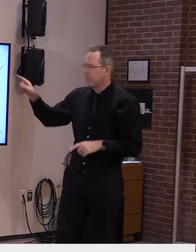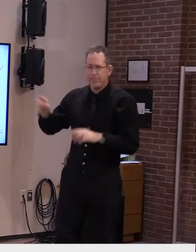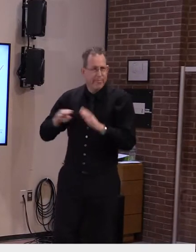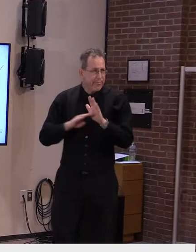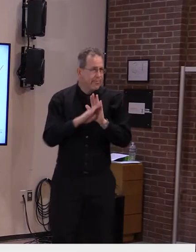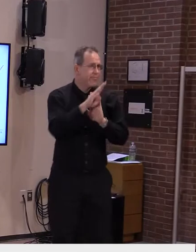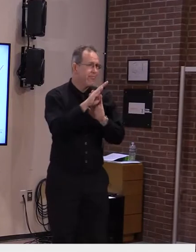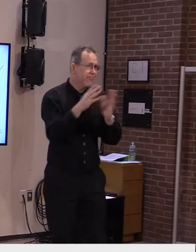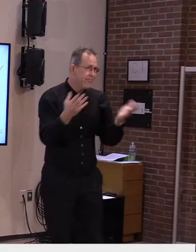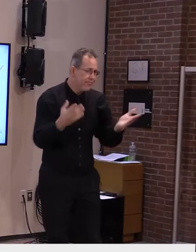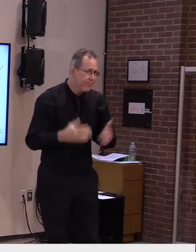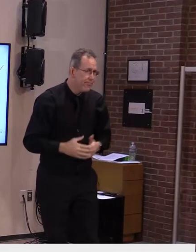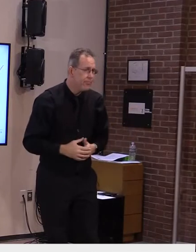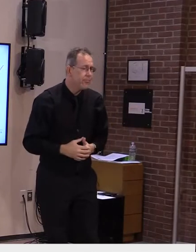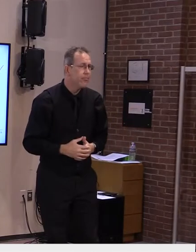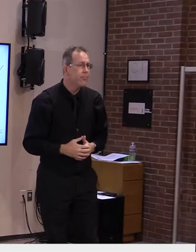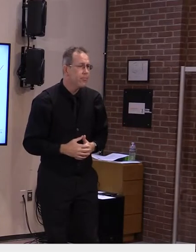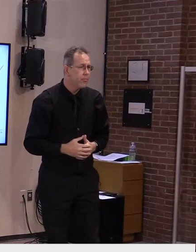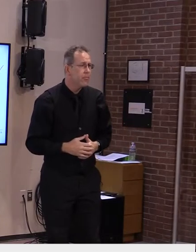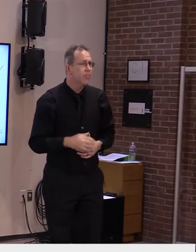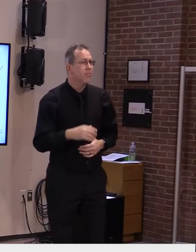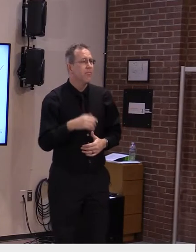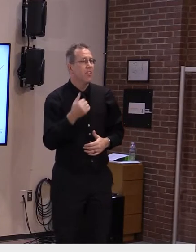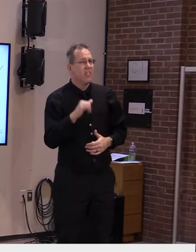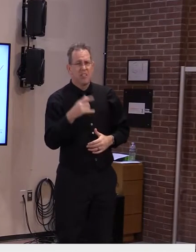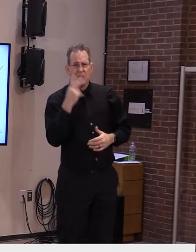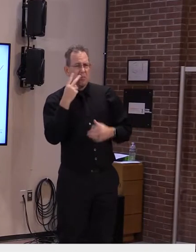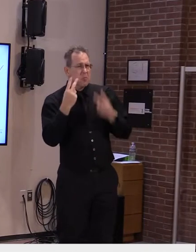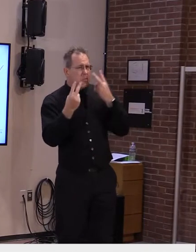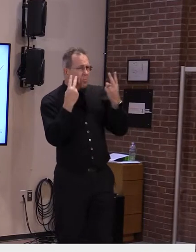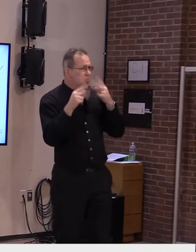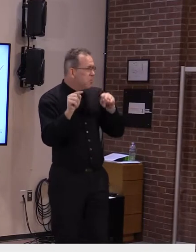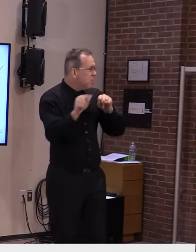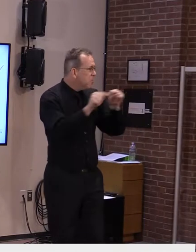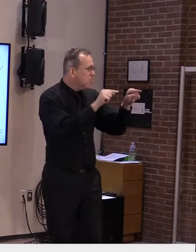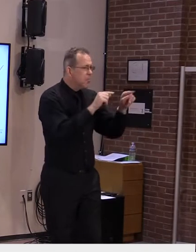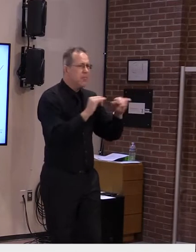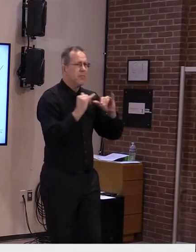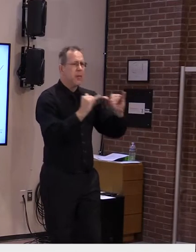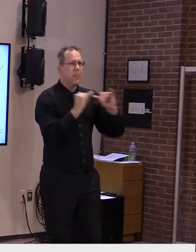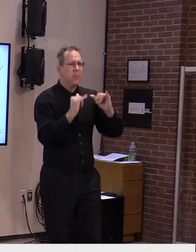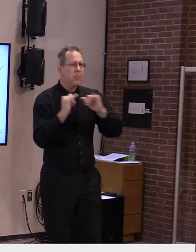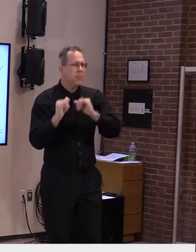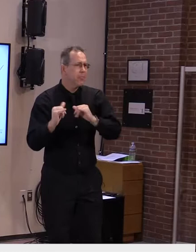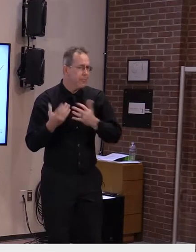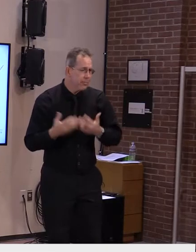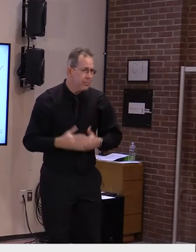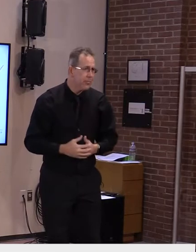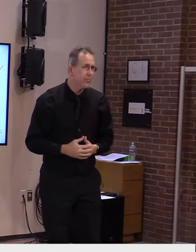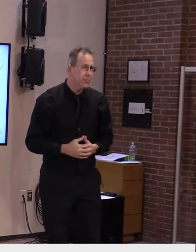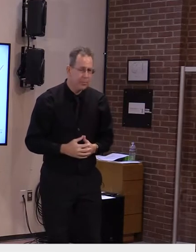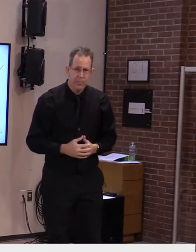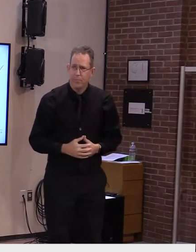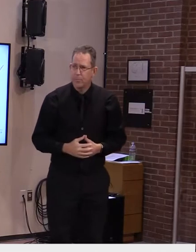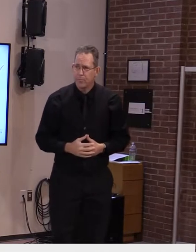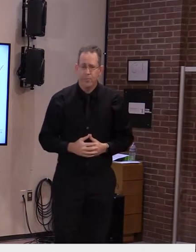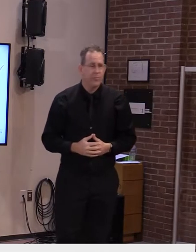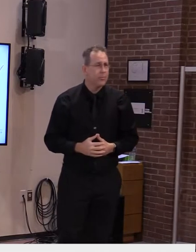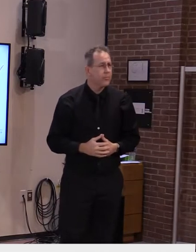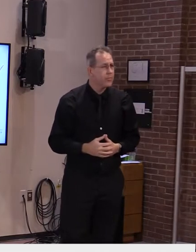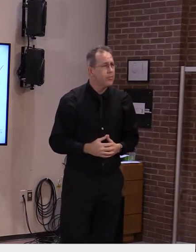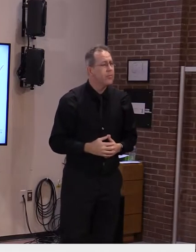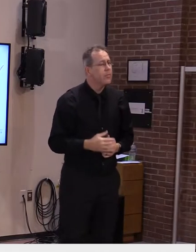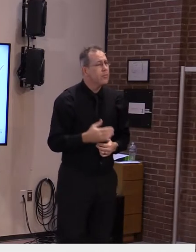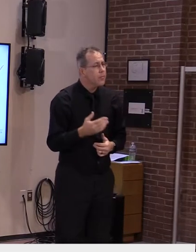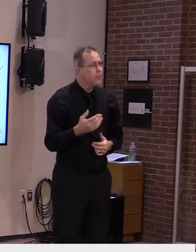So numbers are trending up across the board here in the region. And just like Vermont, the case numbers were interrupted for New England. Those